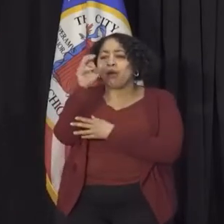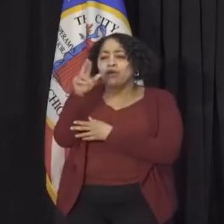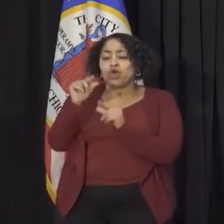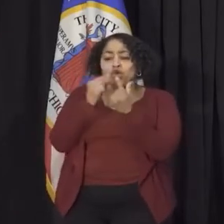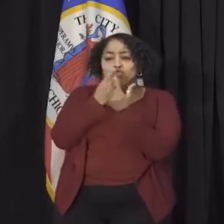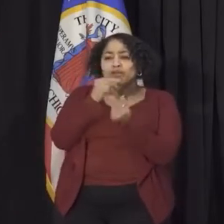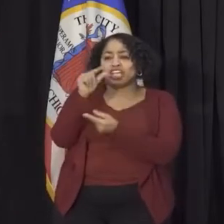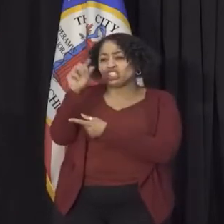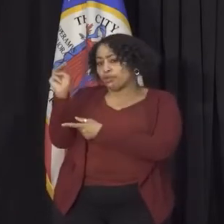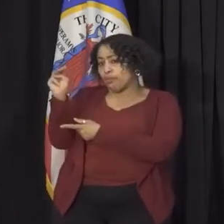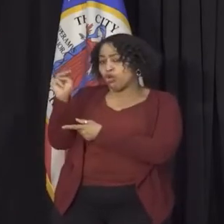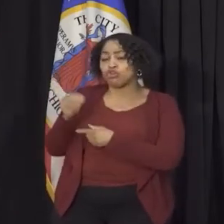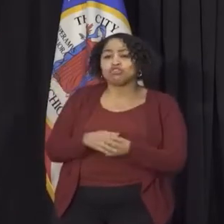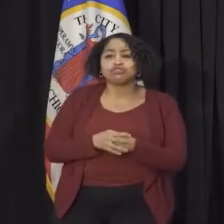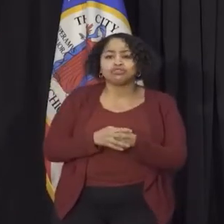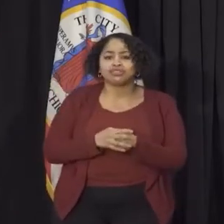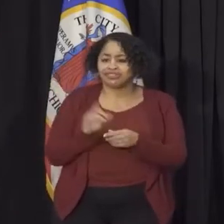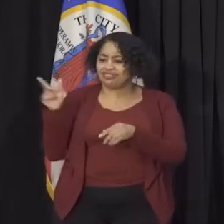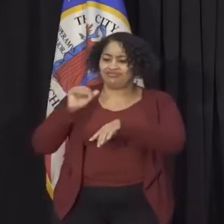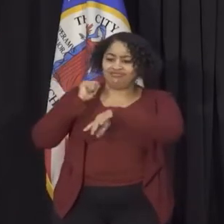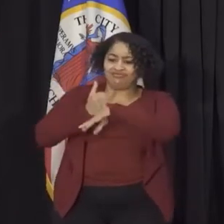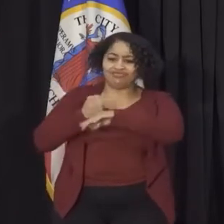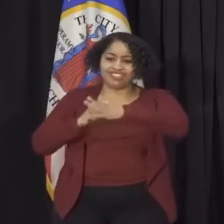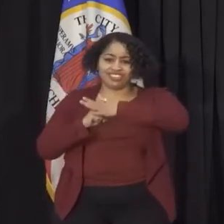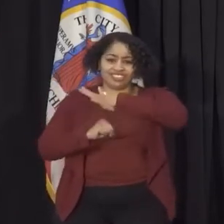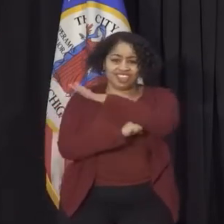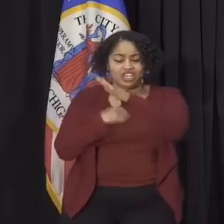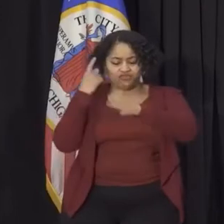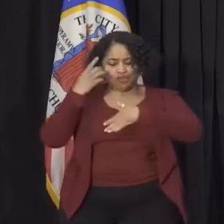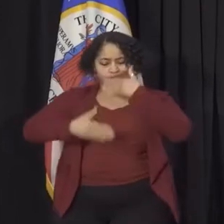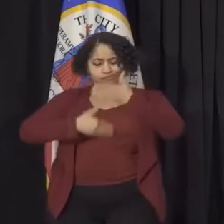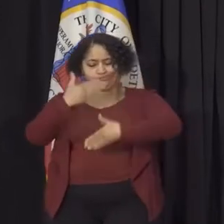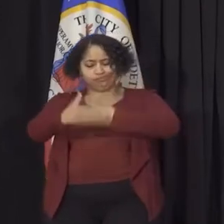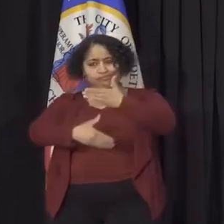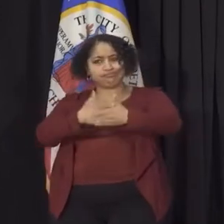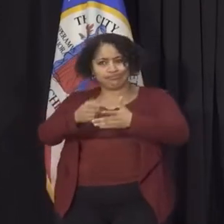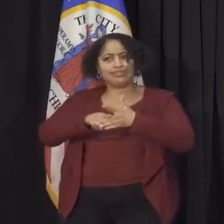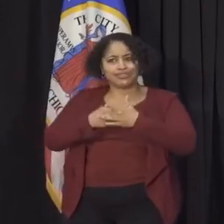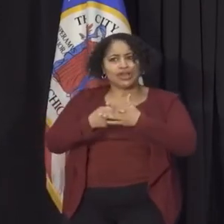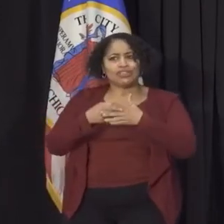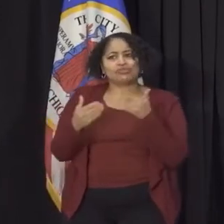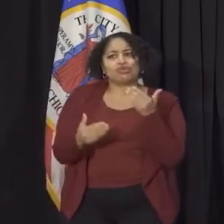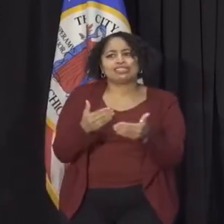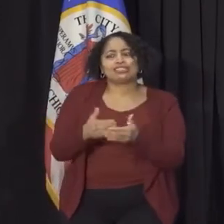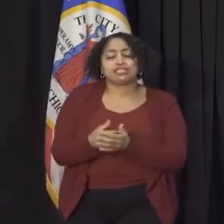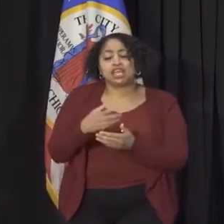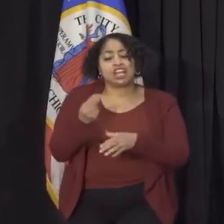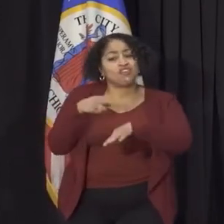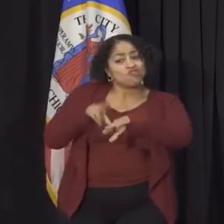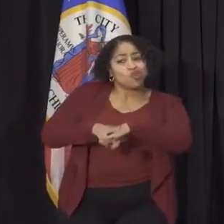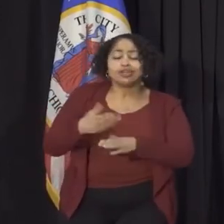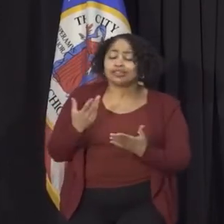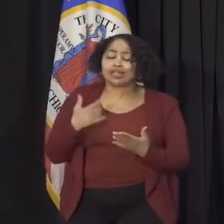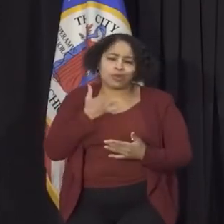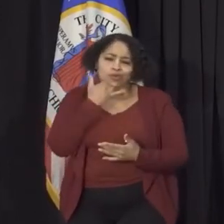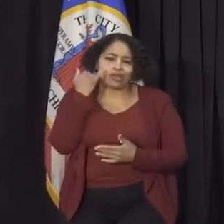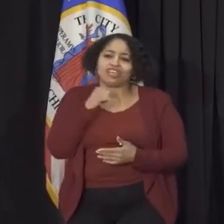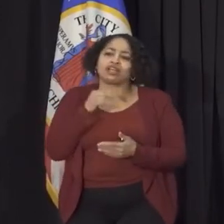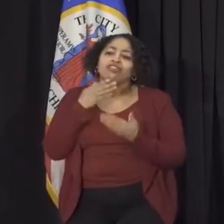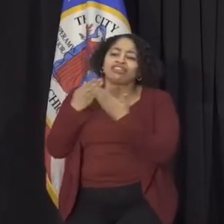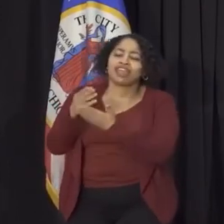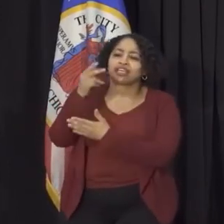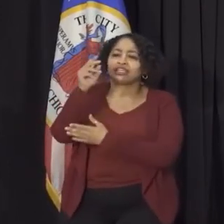and General Motors set the stage for this work to be possible today. And of course, I would be remiss if I didn't thank the